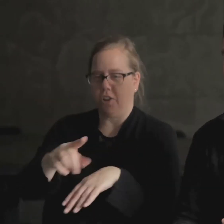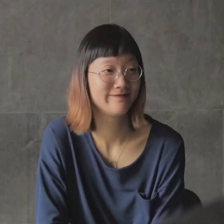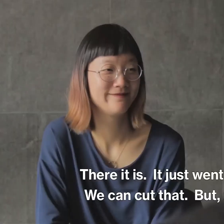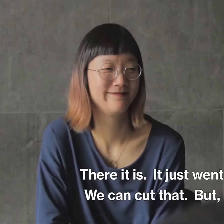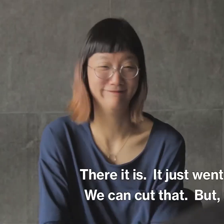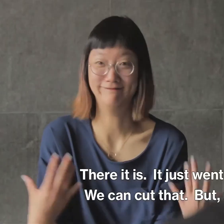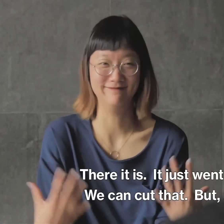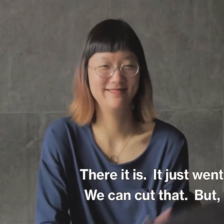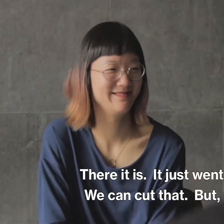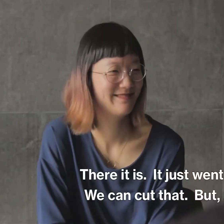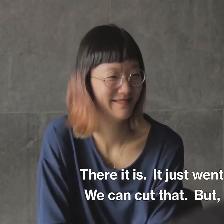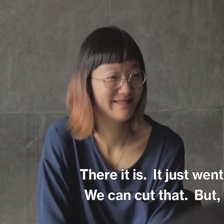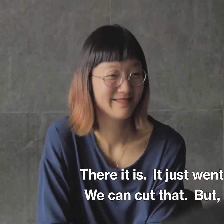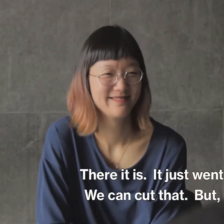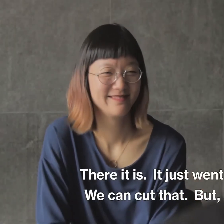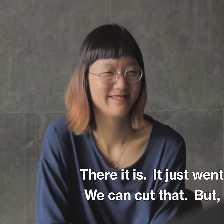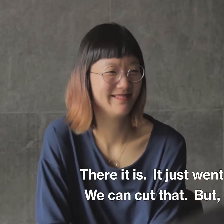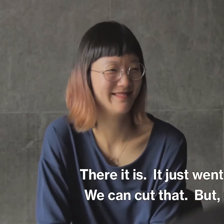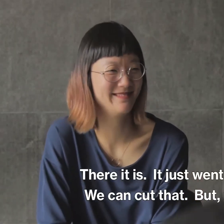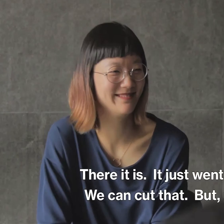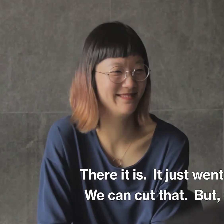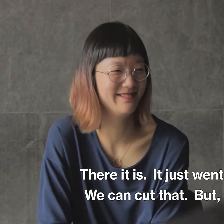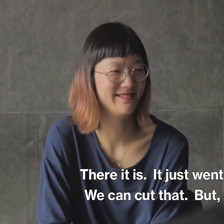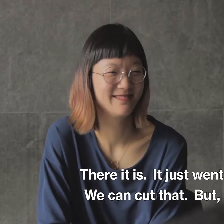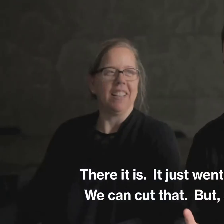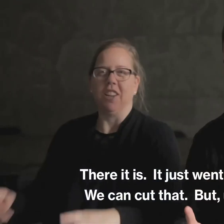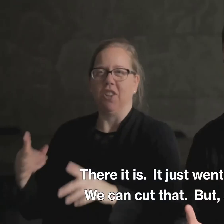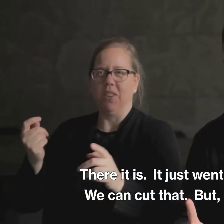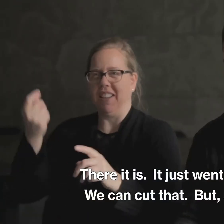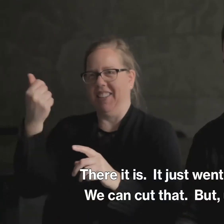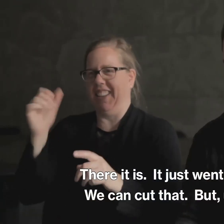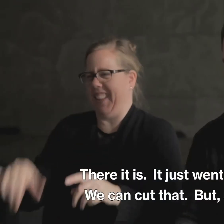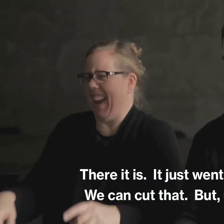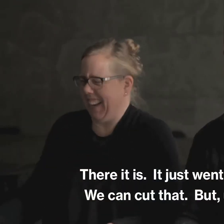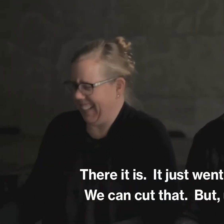There it is. It just went out. We can cut that, but